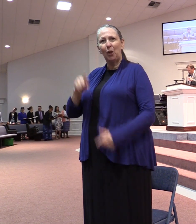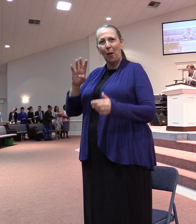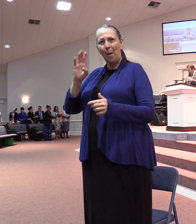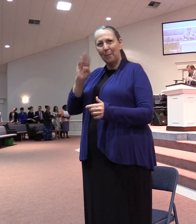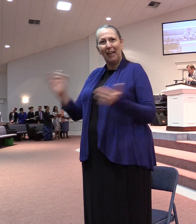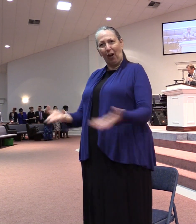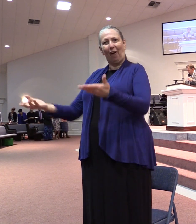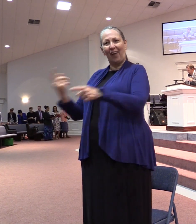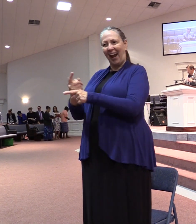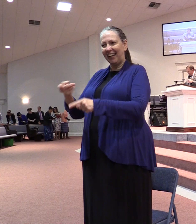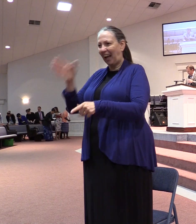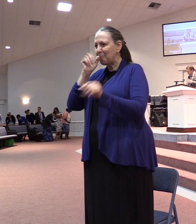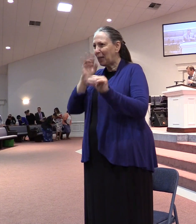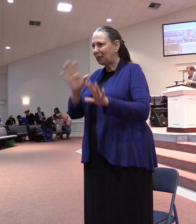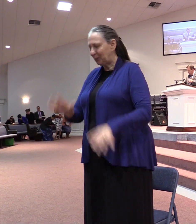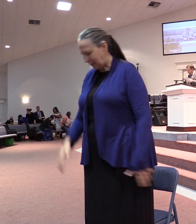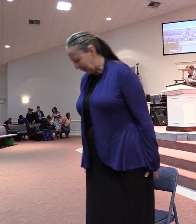God bless you. You may be seated.